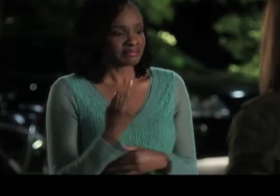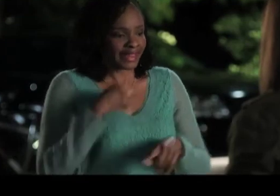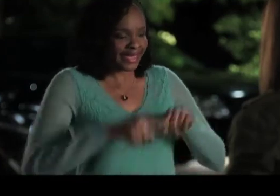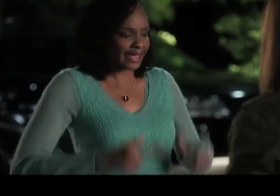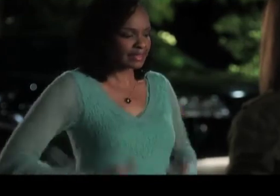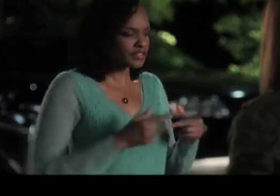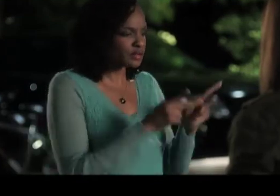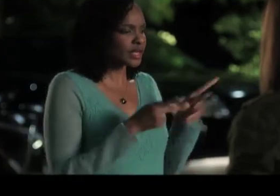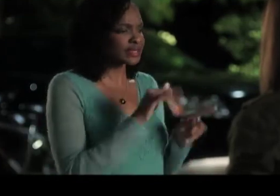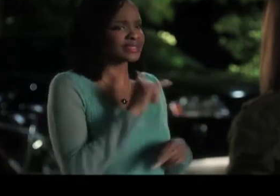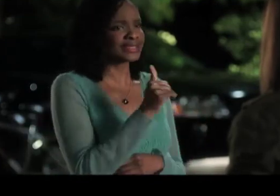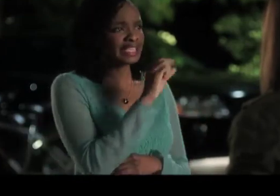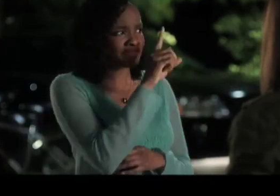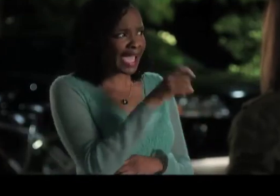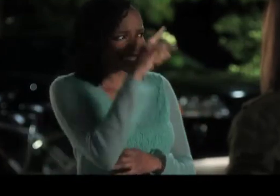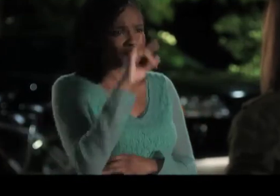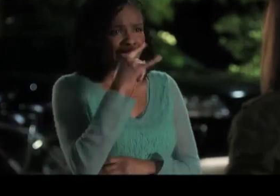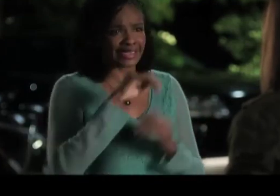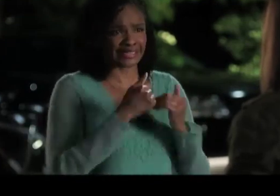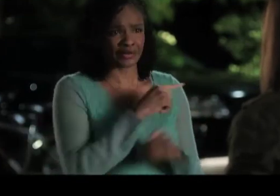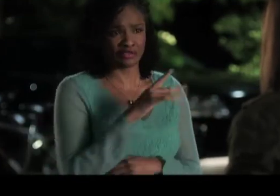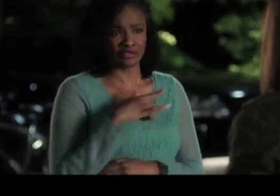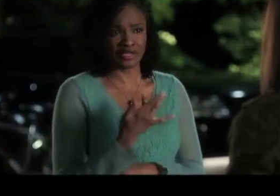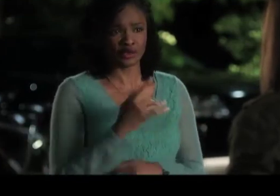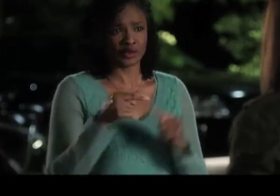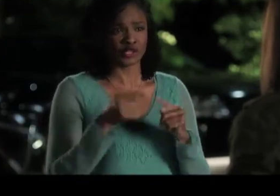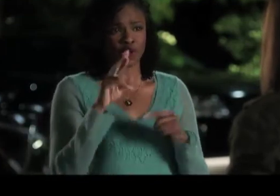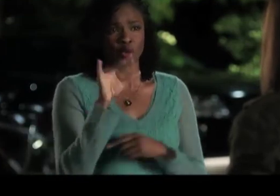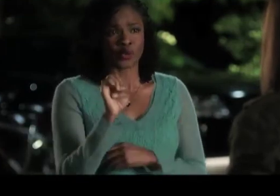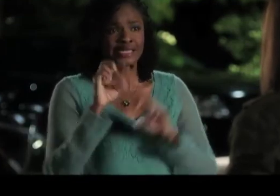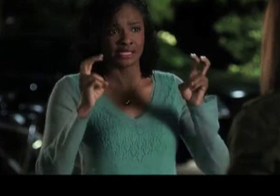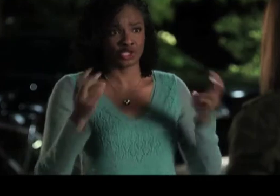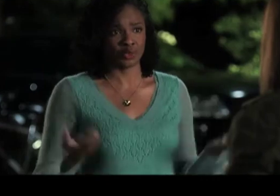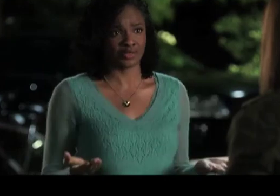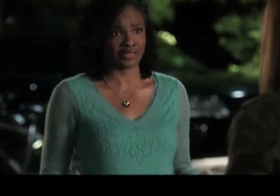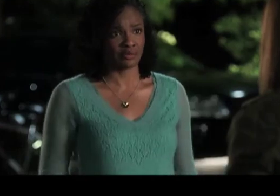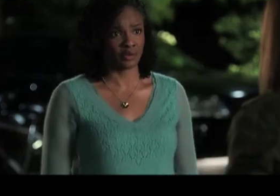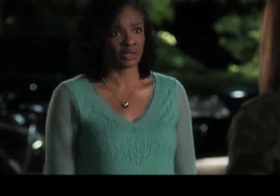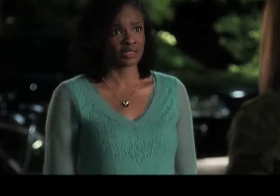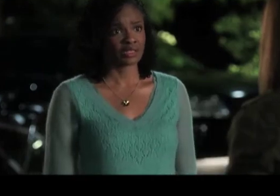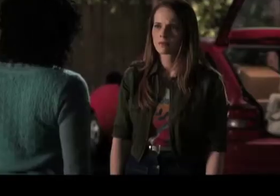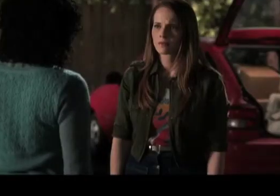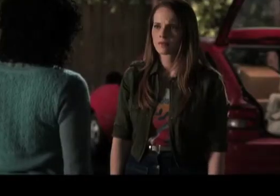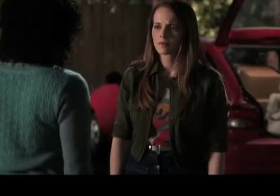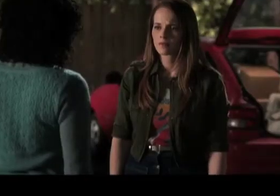I can't live in a place that doesn't even ask black kids how they feel when there's a race issue on the table.